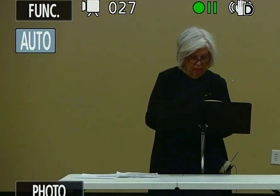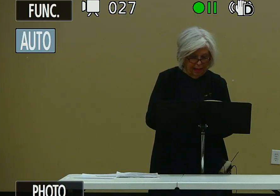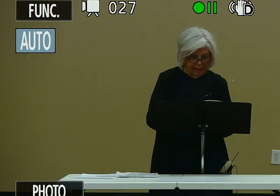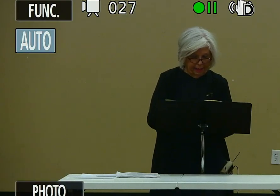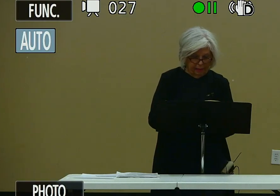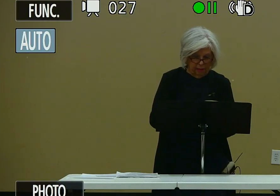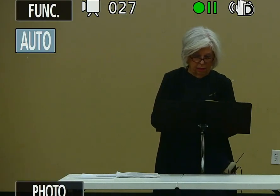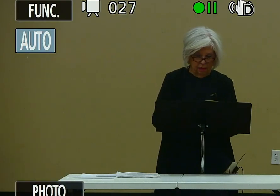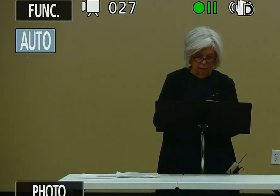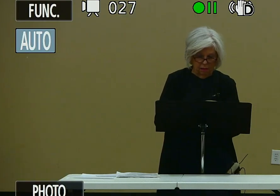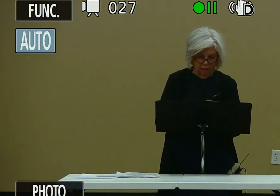hide.